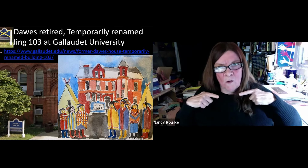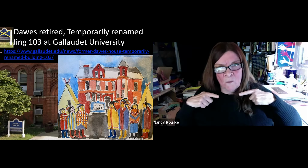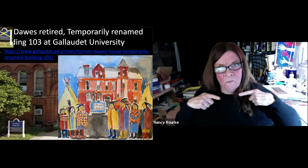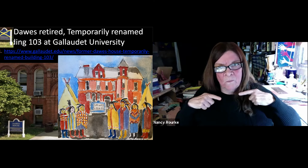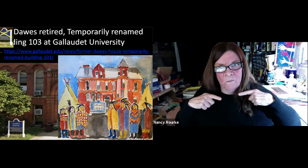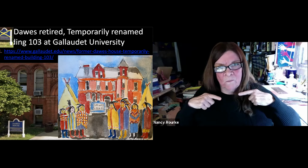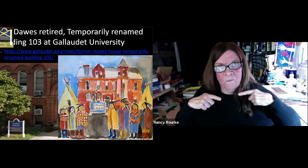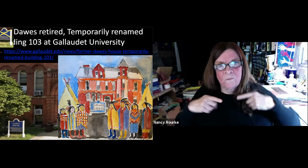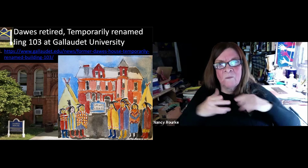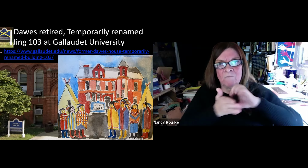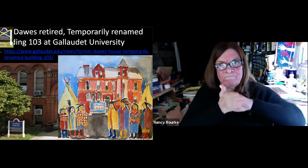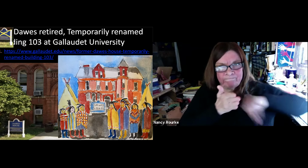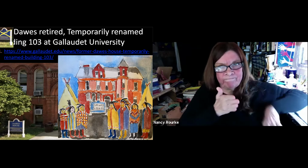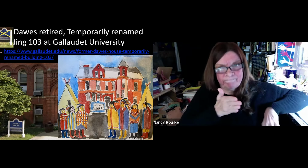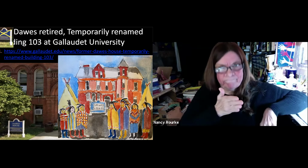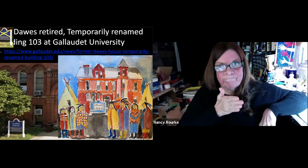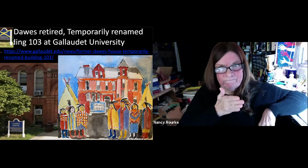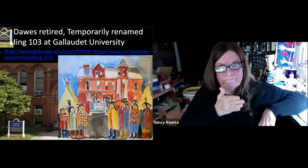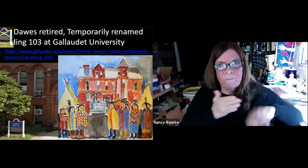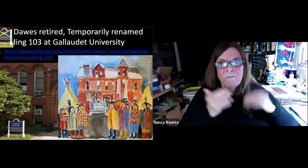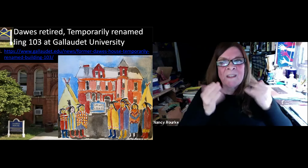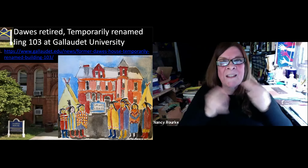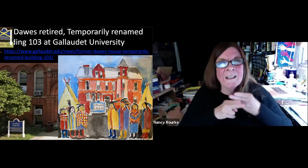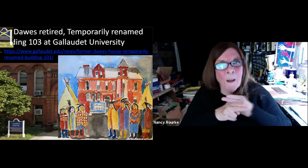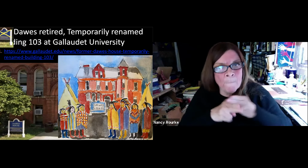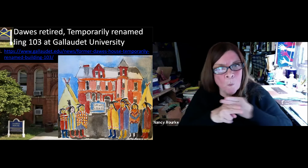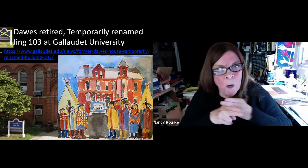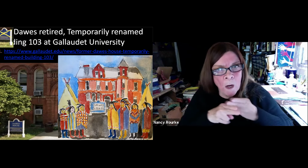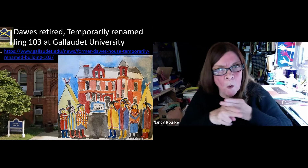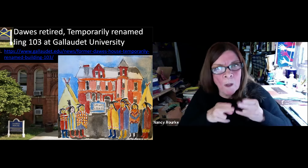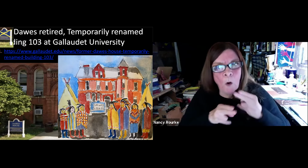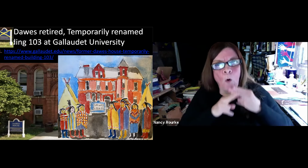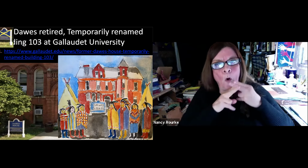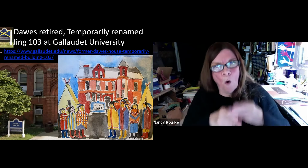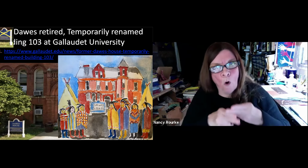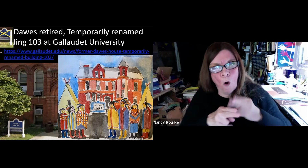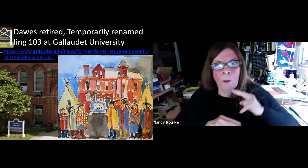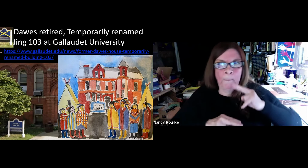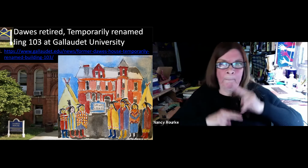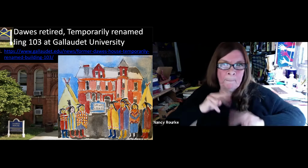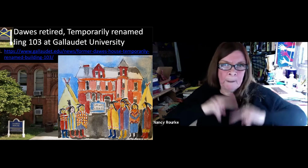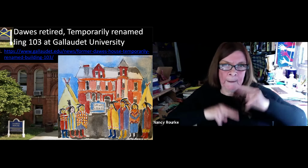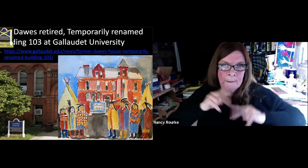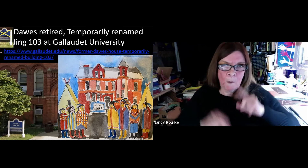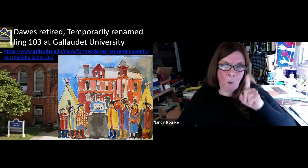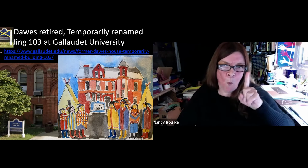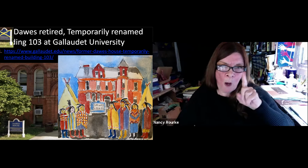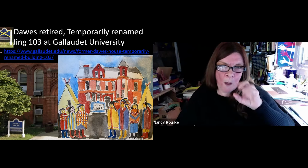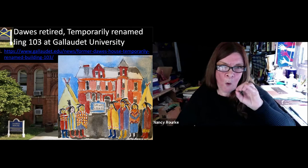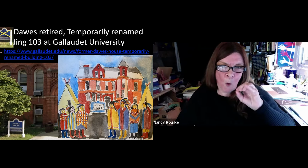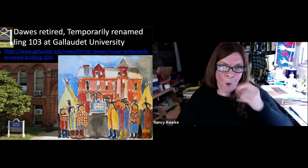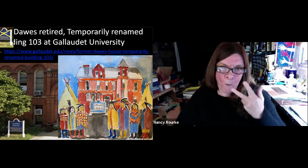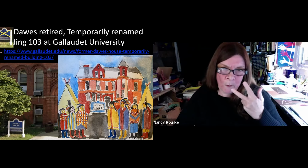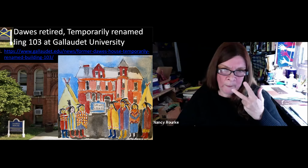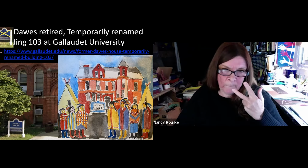That name, Dawes, has been retired and removed from the building. Temporarily,